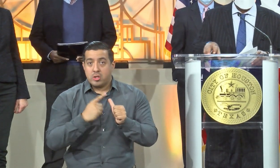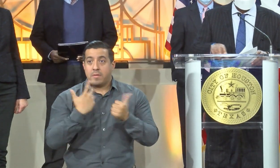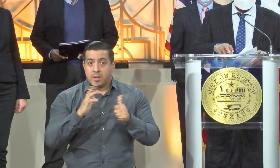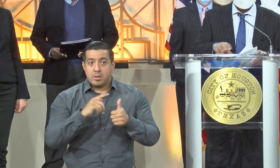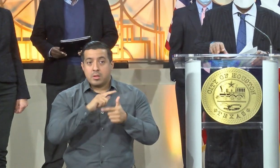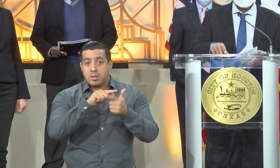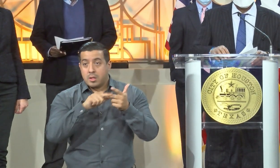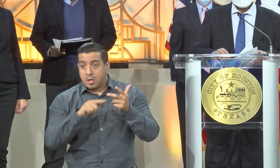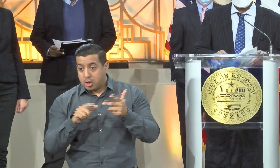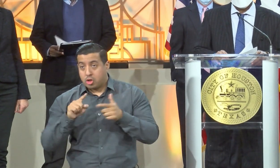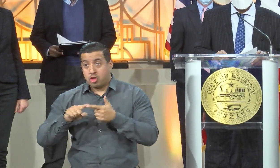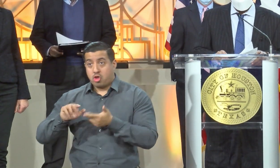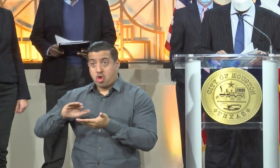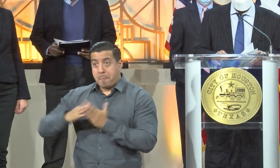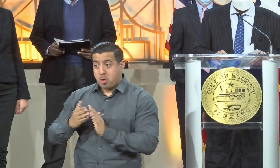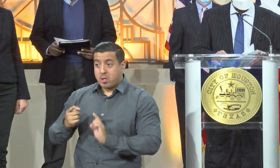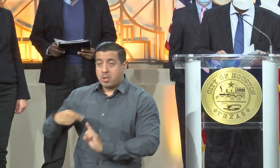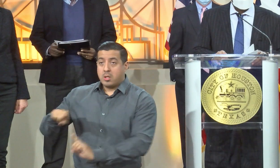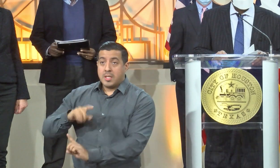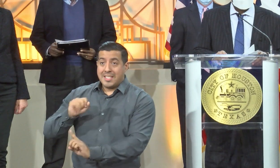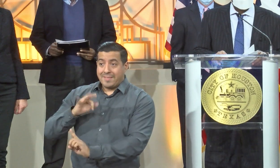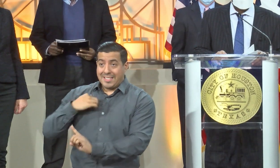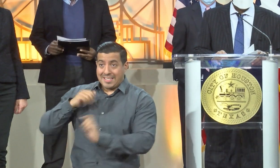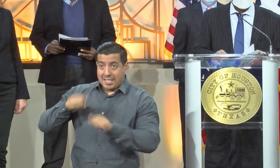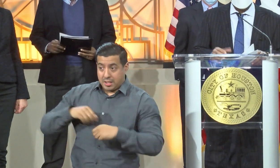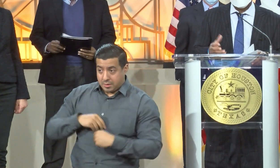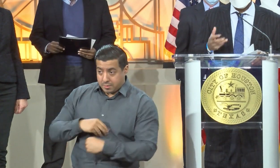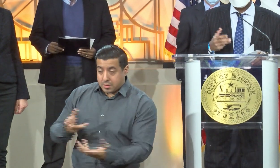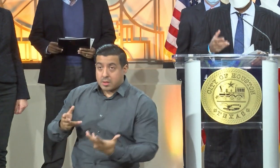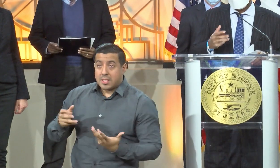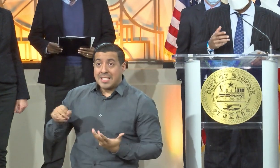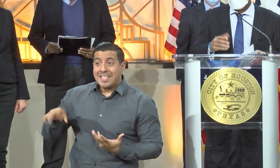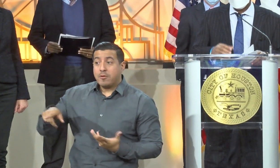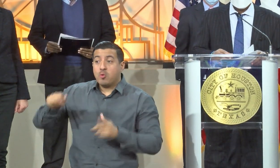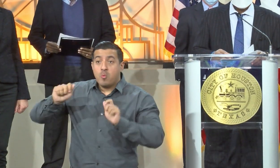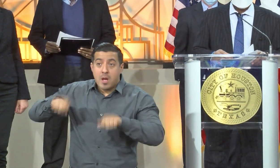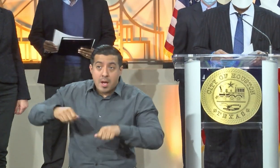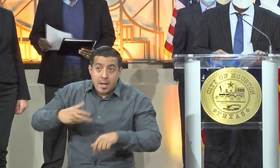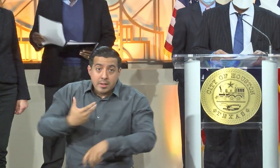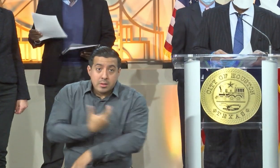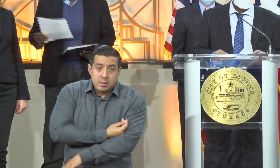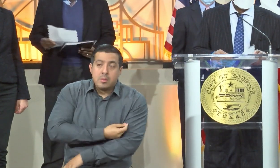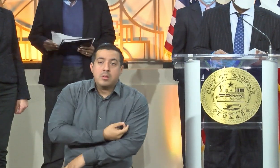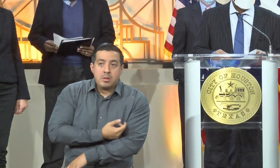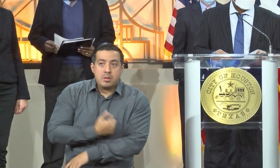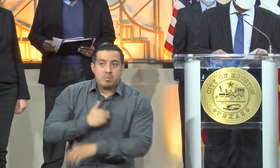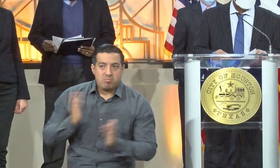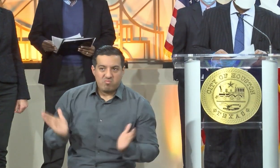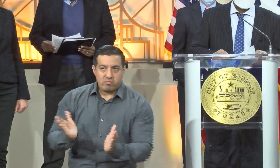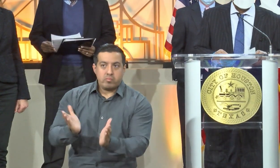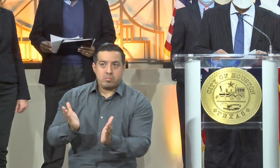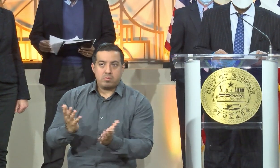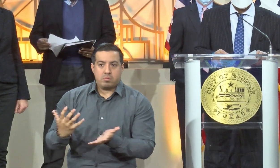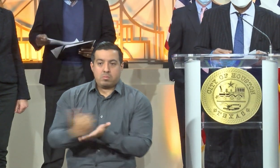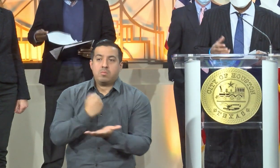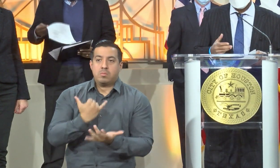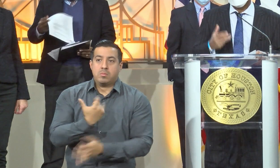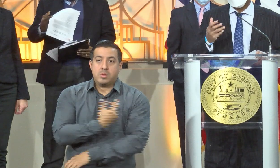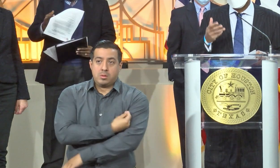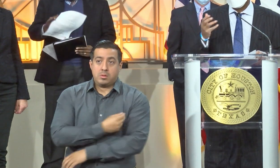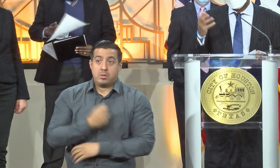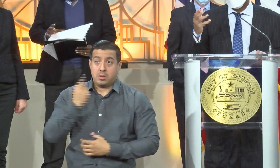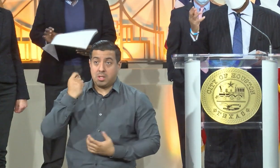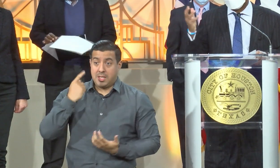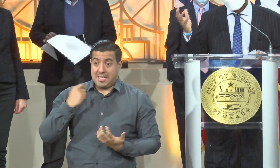overall community, and when you're able to take it, let me encourage you to do it. Whenever